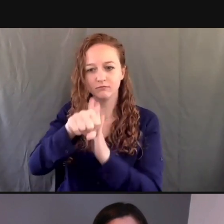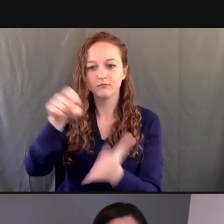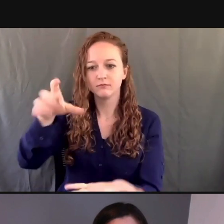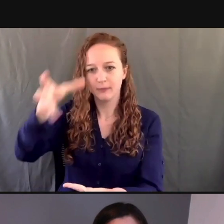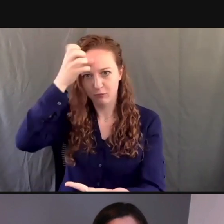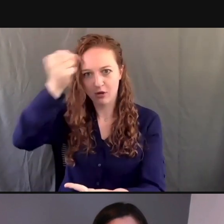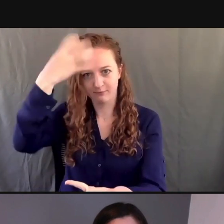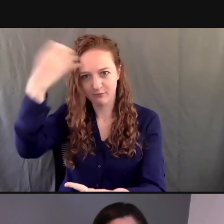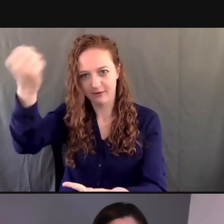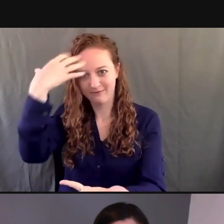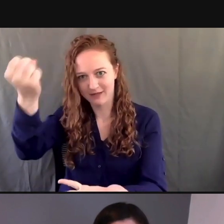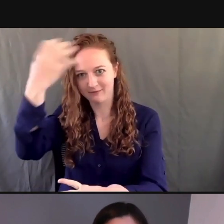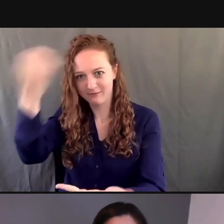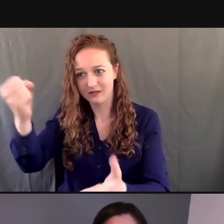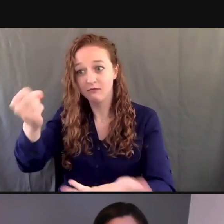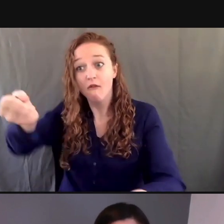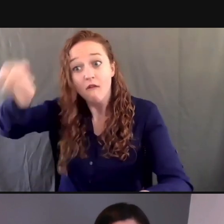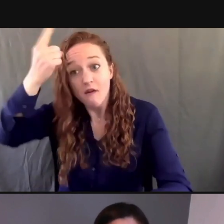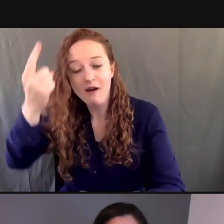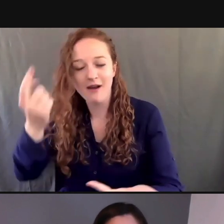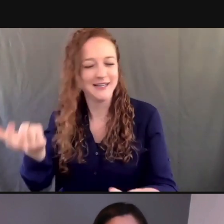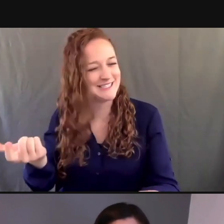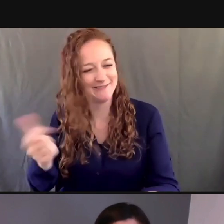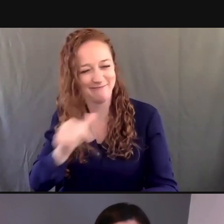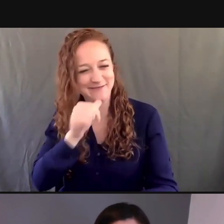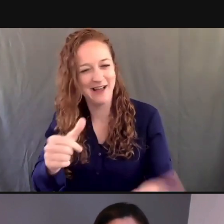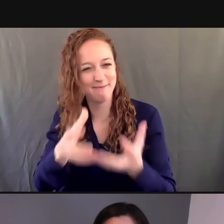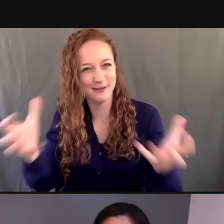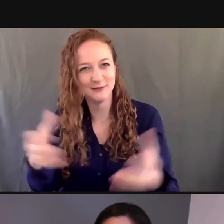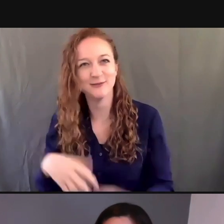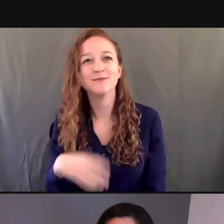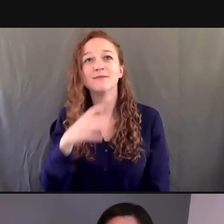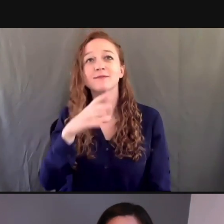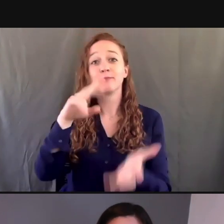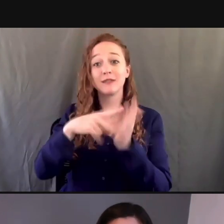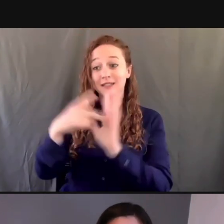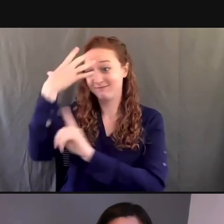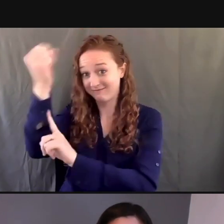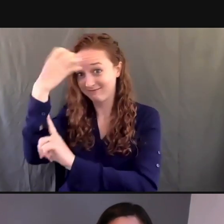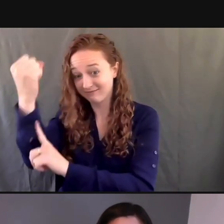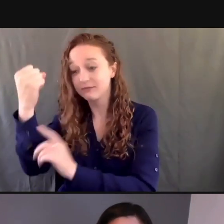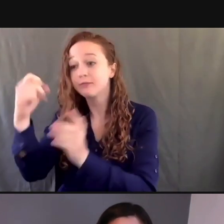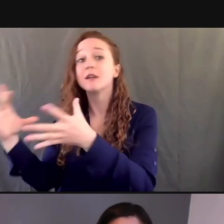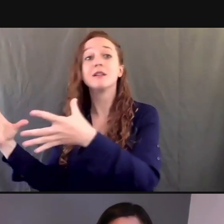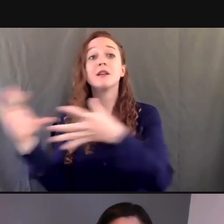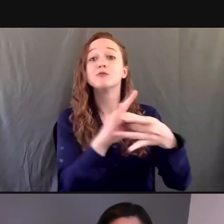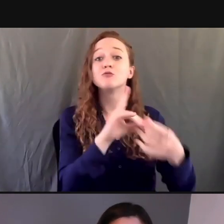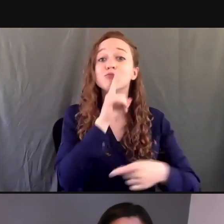It seems a common theme that we're seeing here, which we'll talk about next.